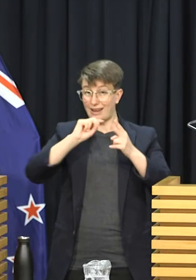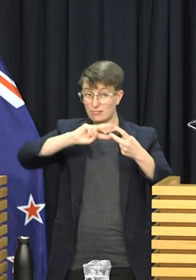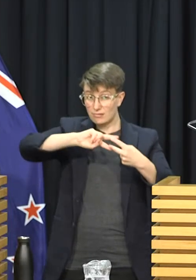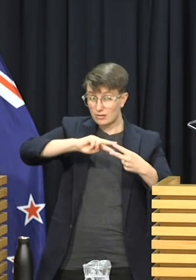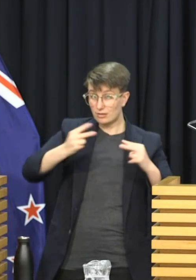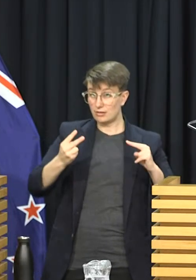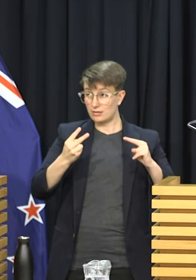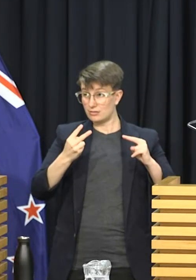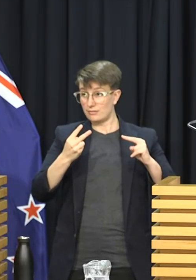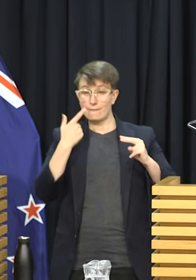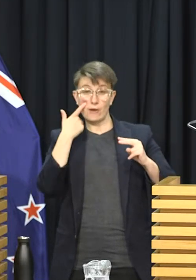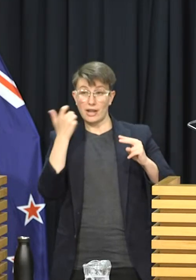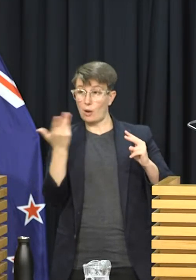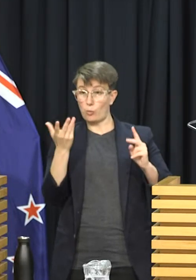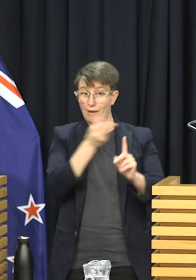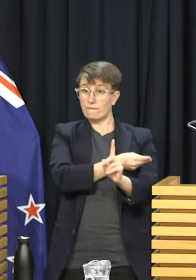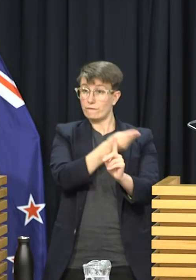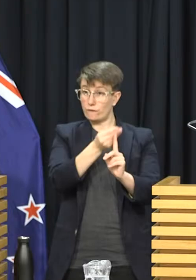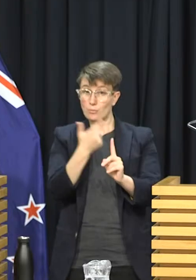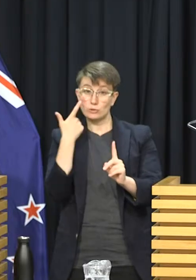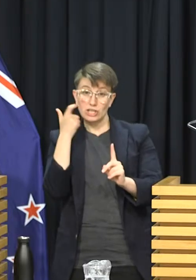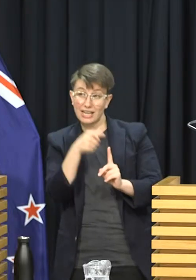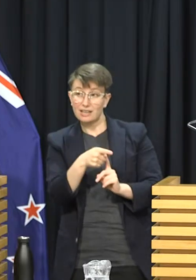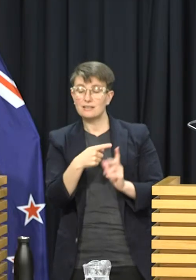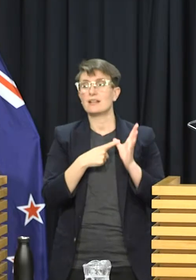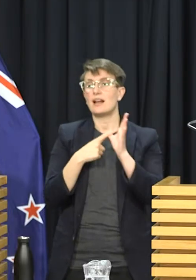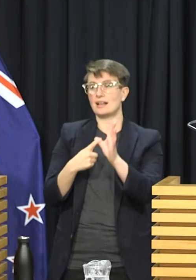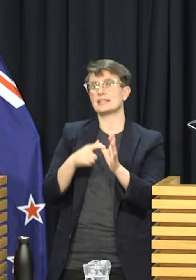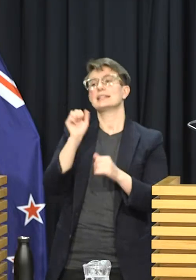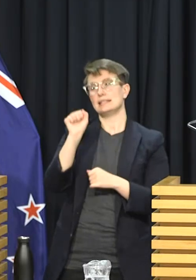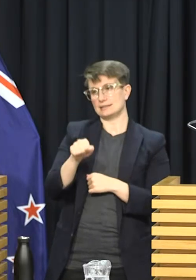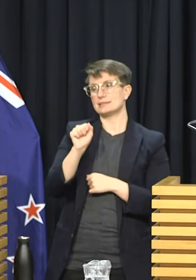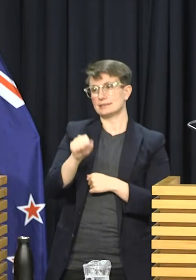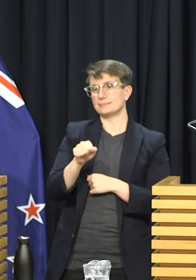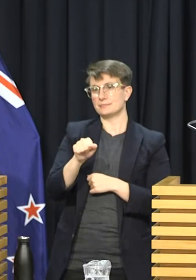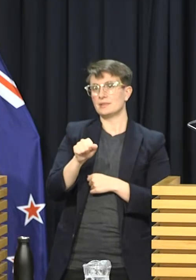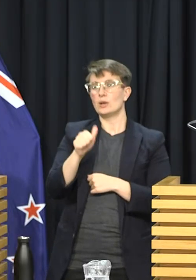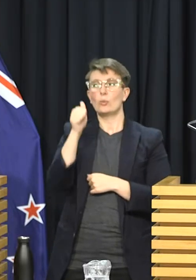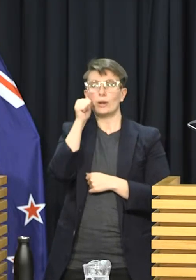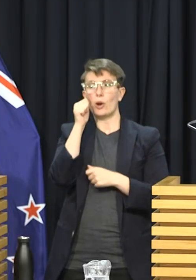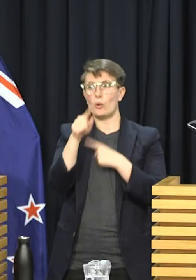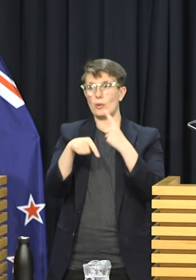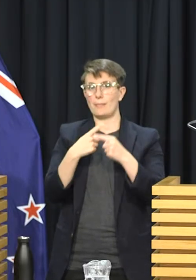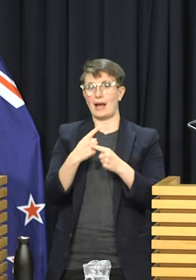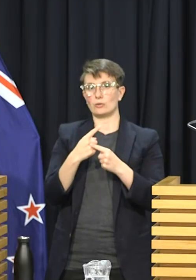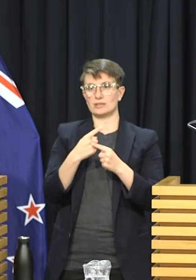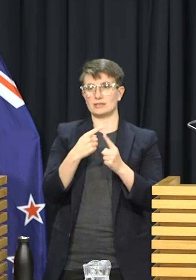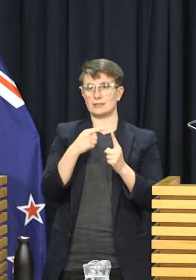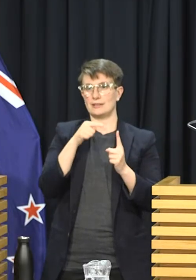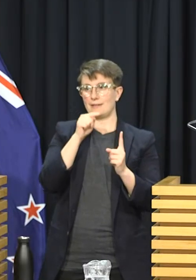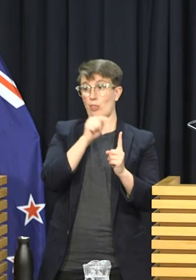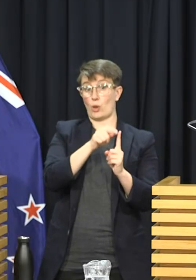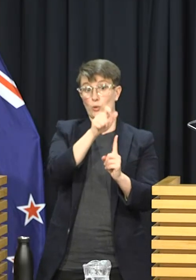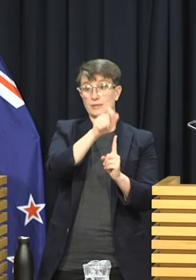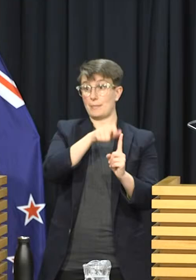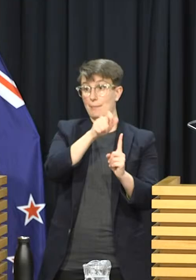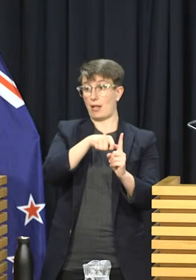2 family members in similar bubbles, or in different bubbles, 2 family members that also